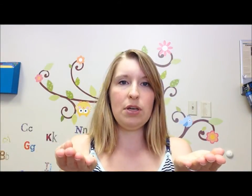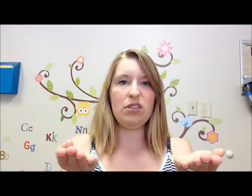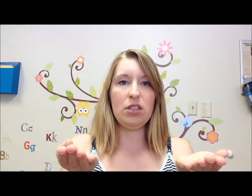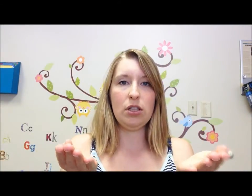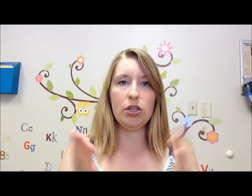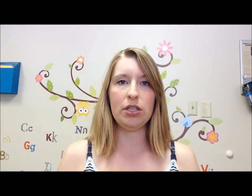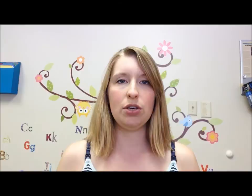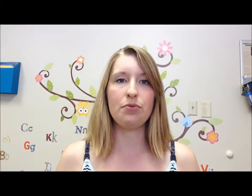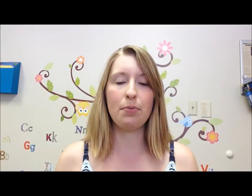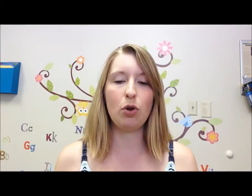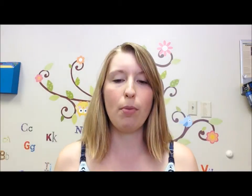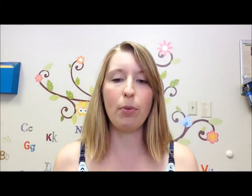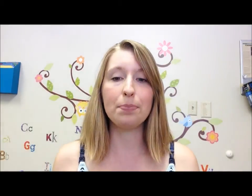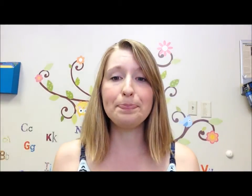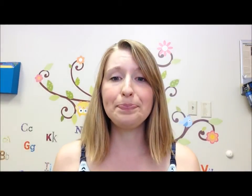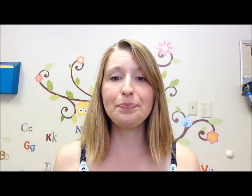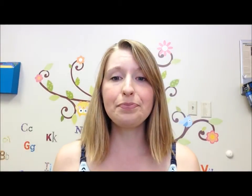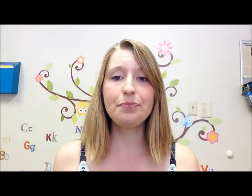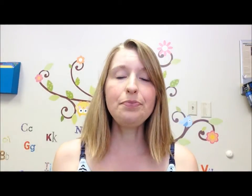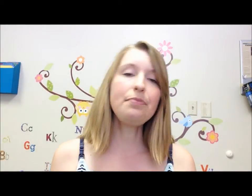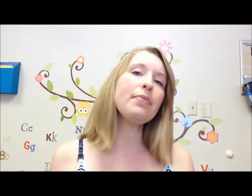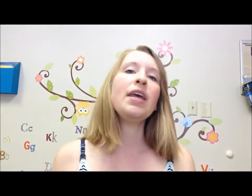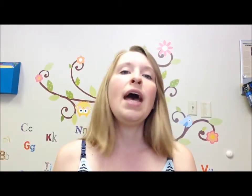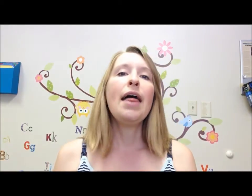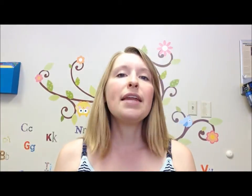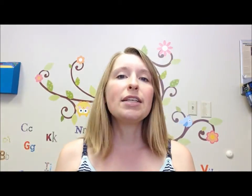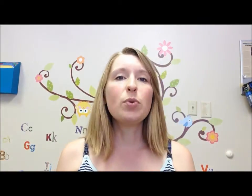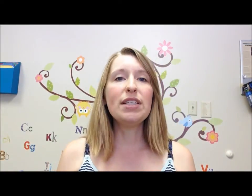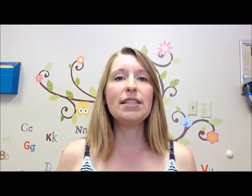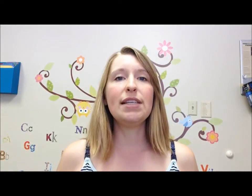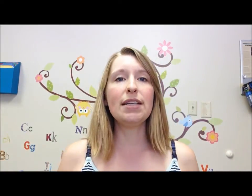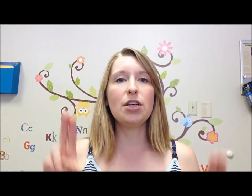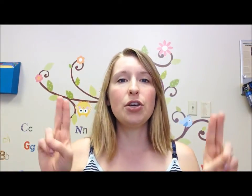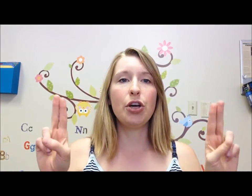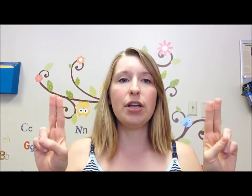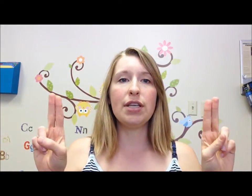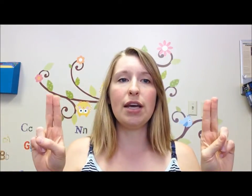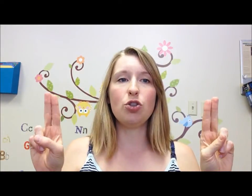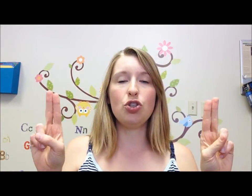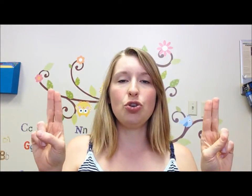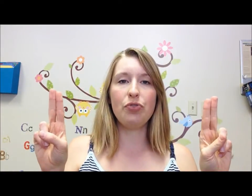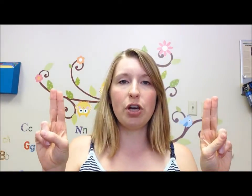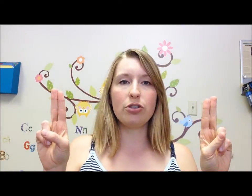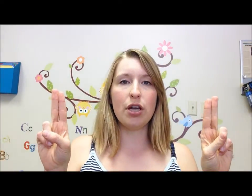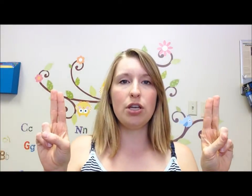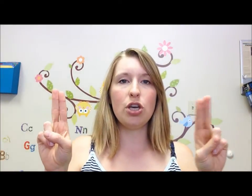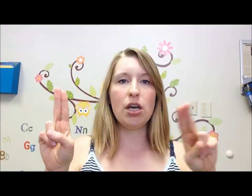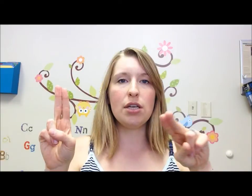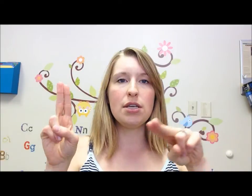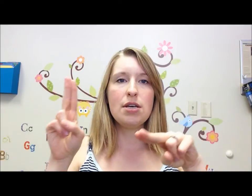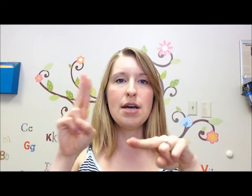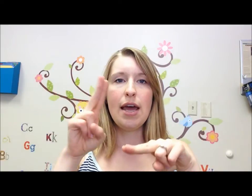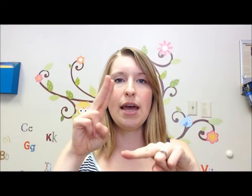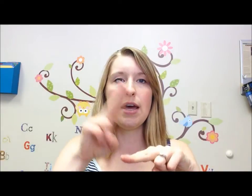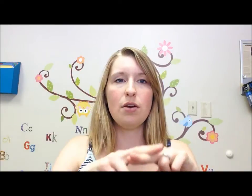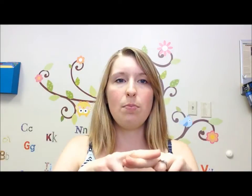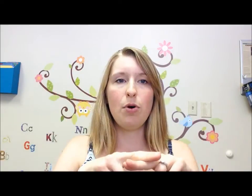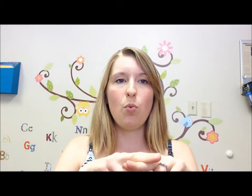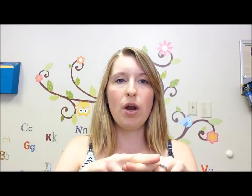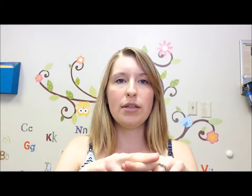it's a little easier for me to remember. The next one is sit. You're going to take two fingers on each hand and put one on top of